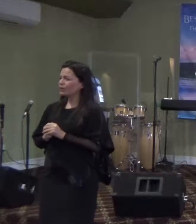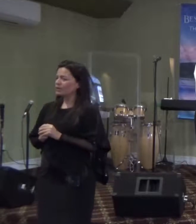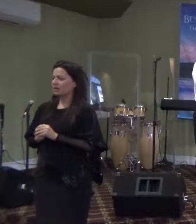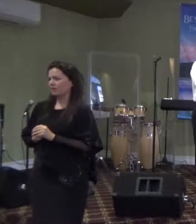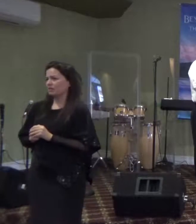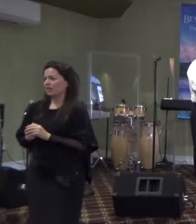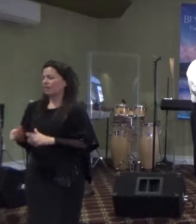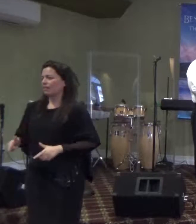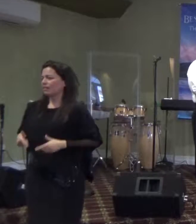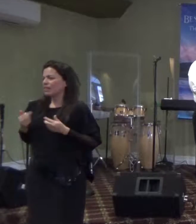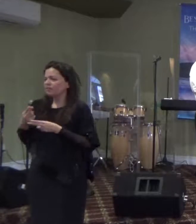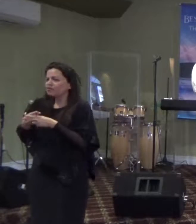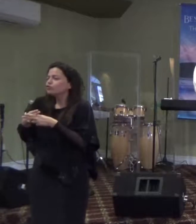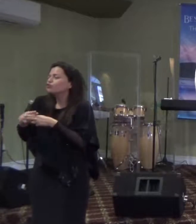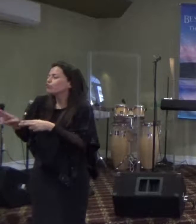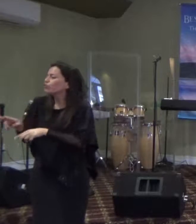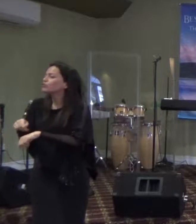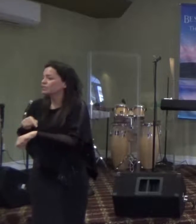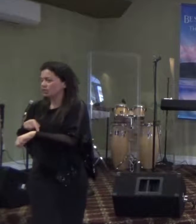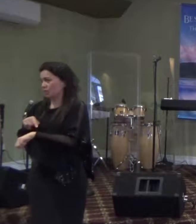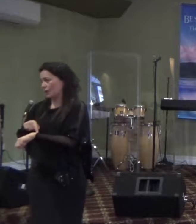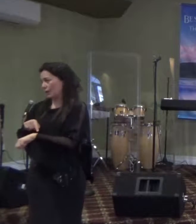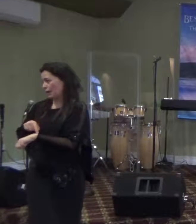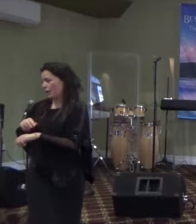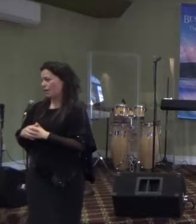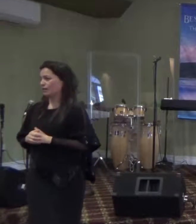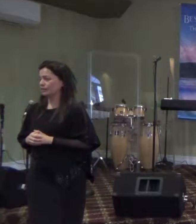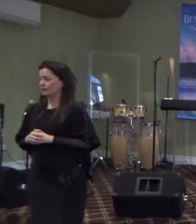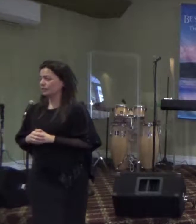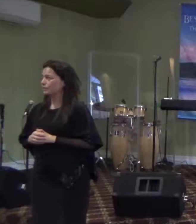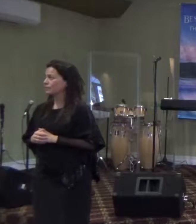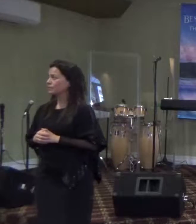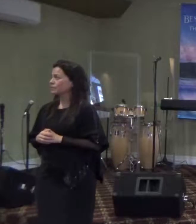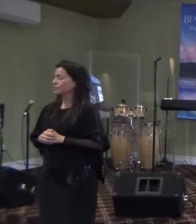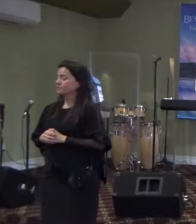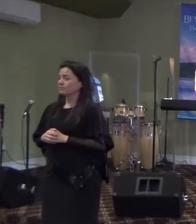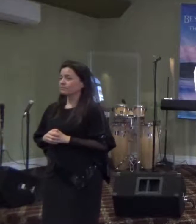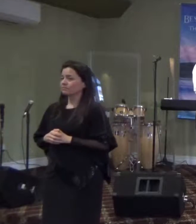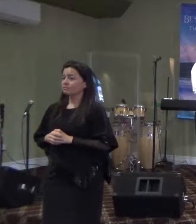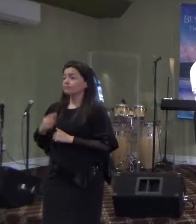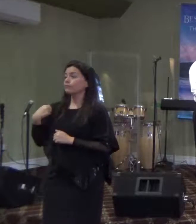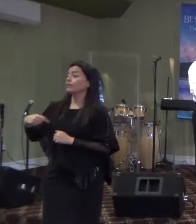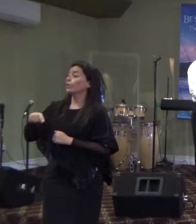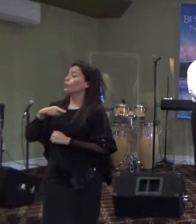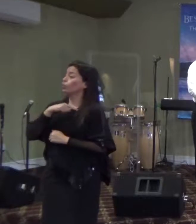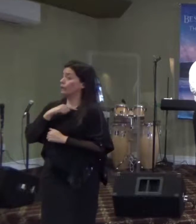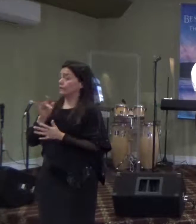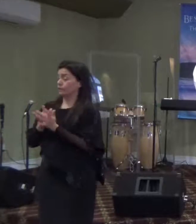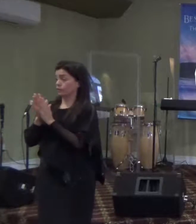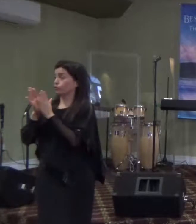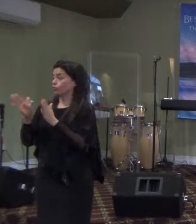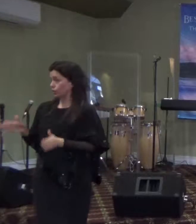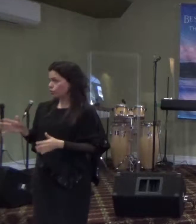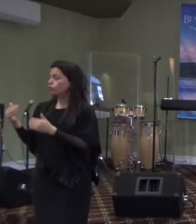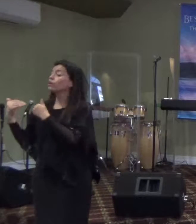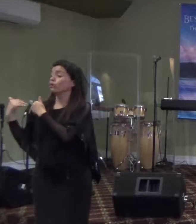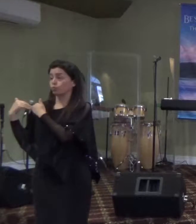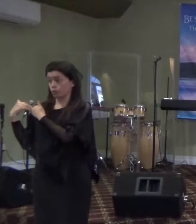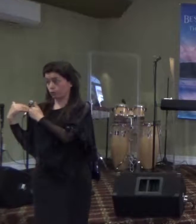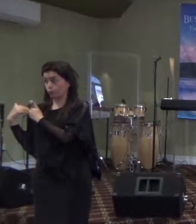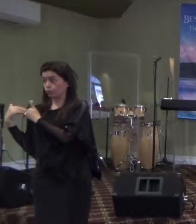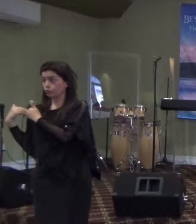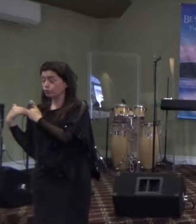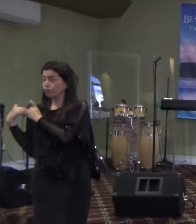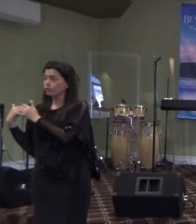un periodo de tiempo, Man is a being that lives for a period of y time, tenemos la responsabilidad and we have the de